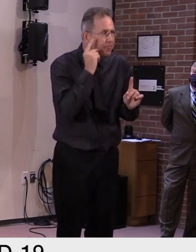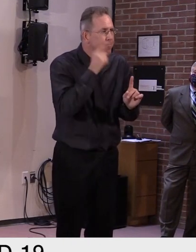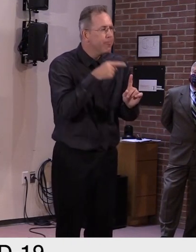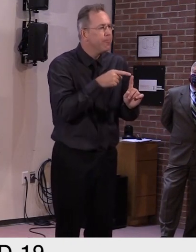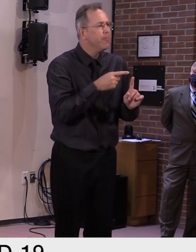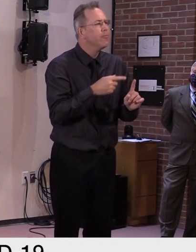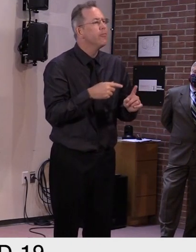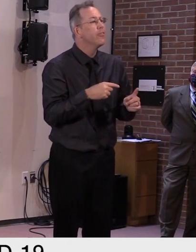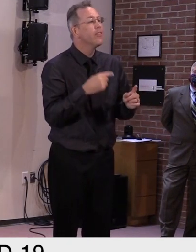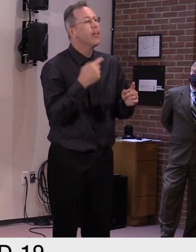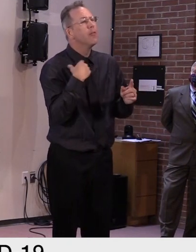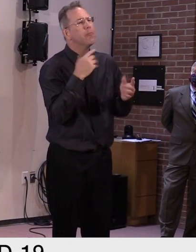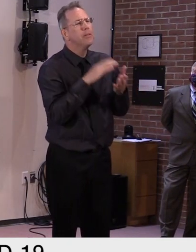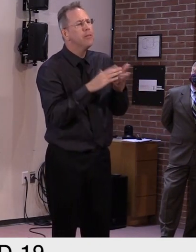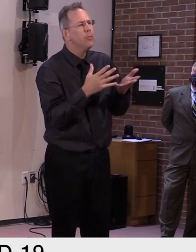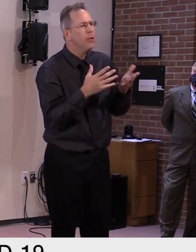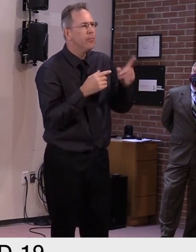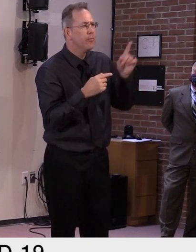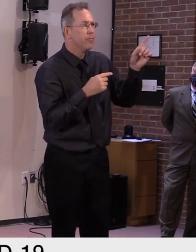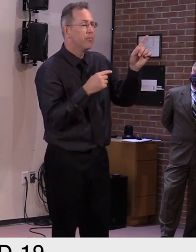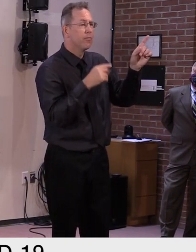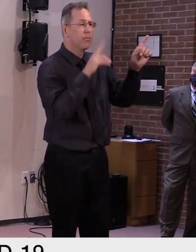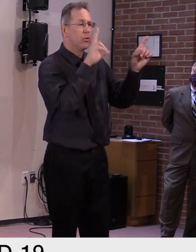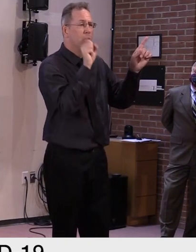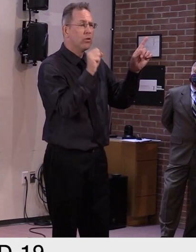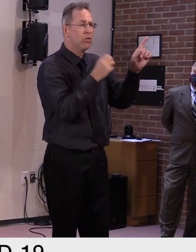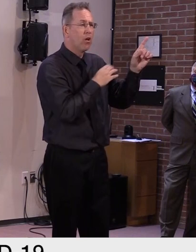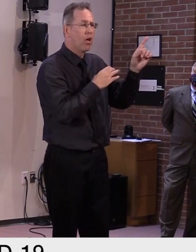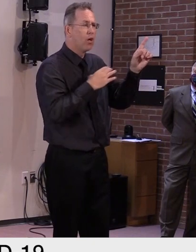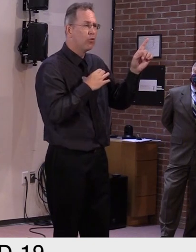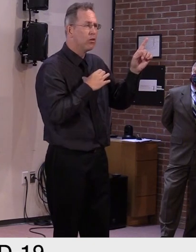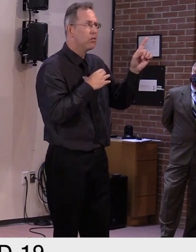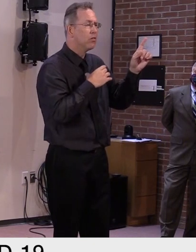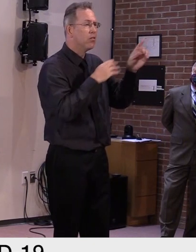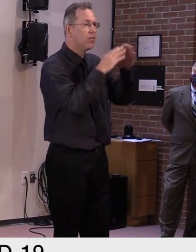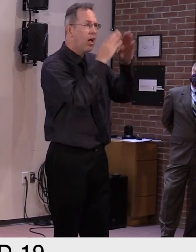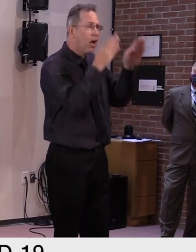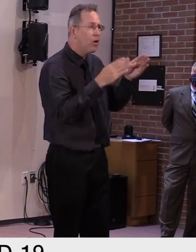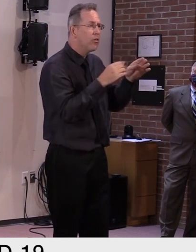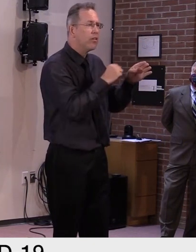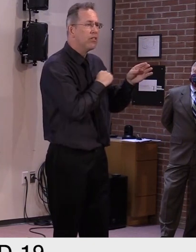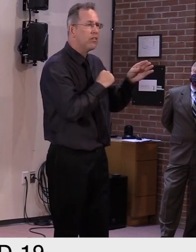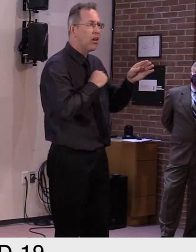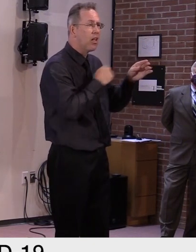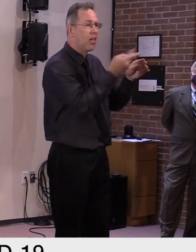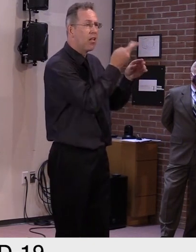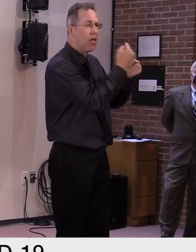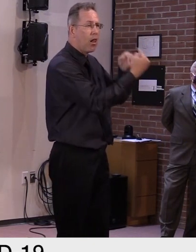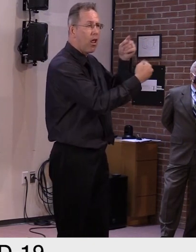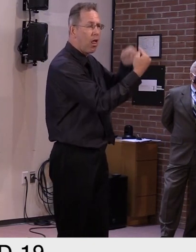Congress and the administration will come together at some point, whether it's before or after the election,